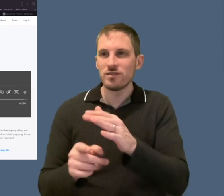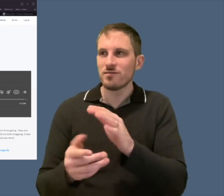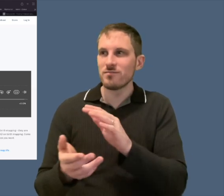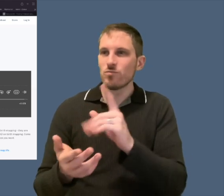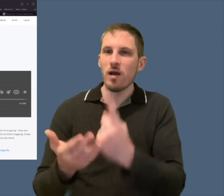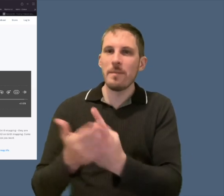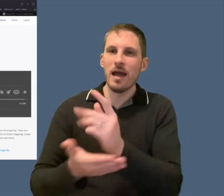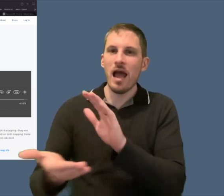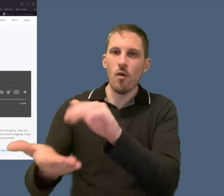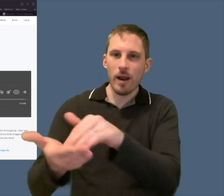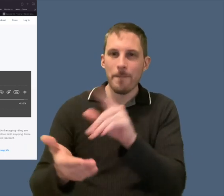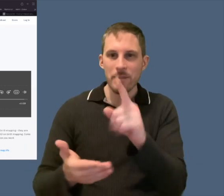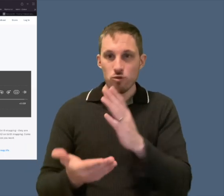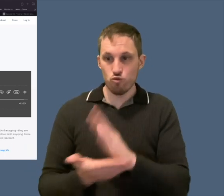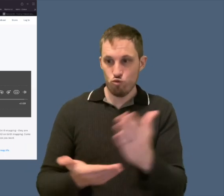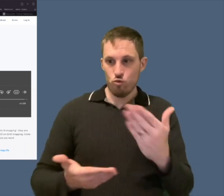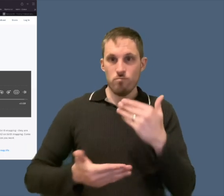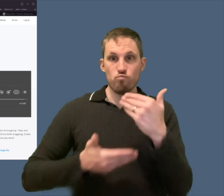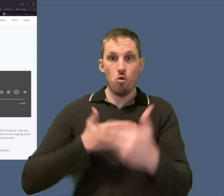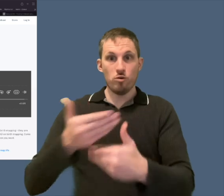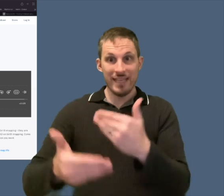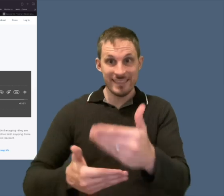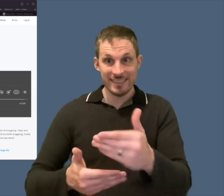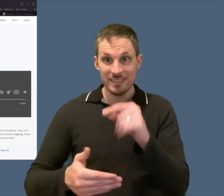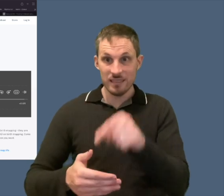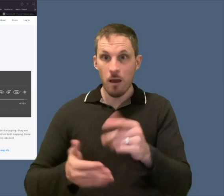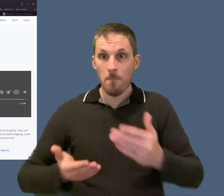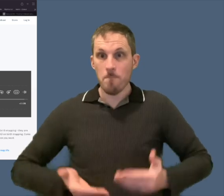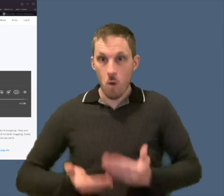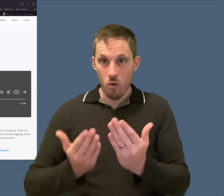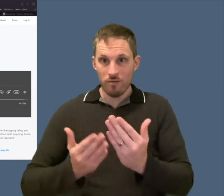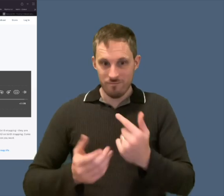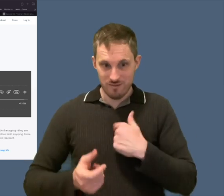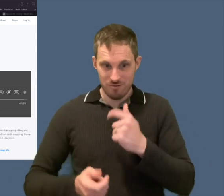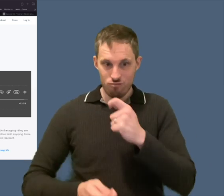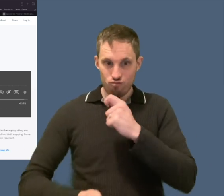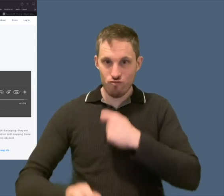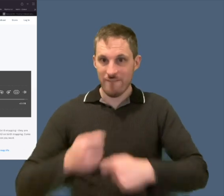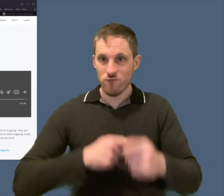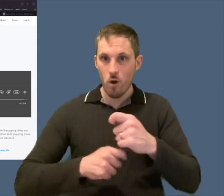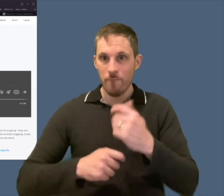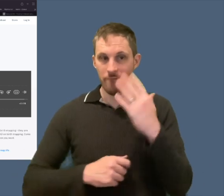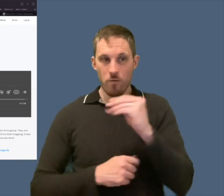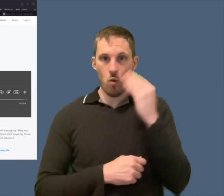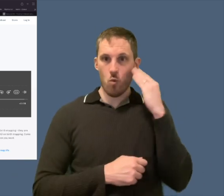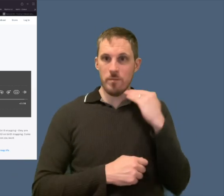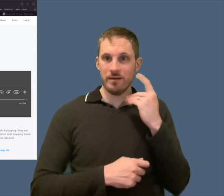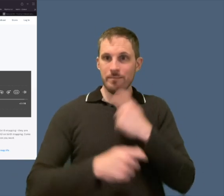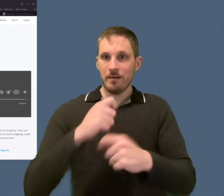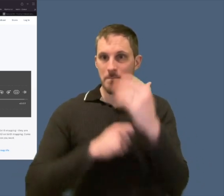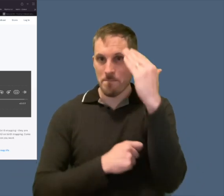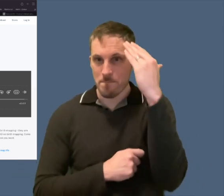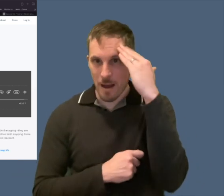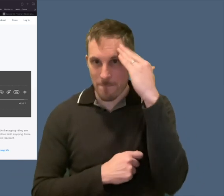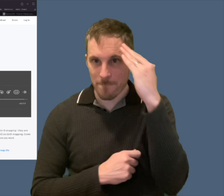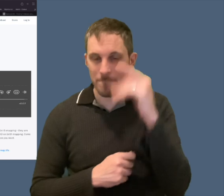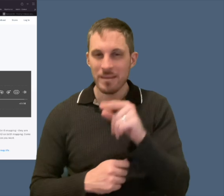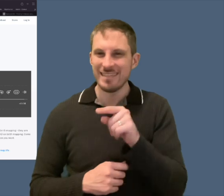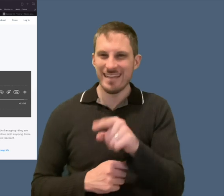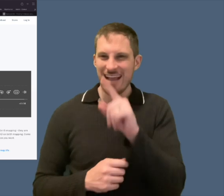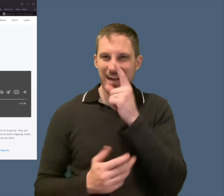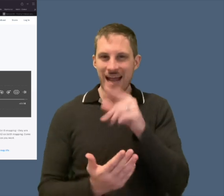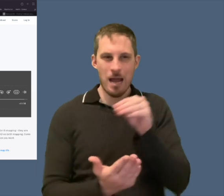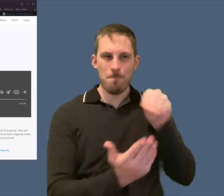true process of birth and what we go through to transform from woman to mother, you can't put that